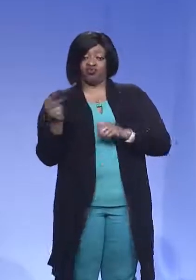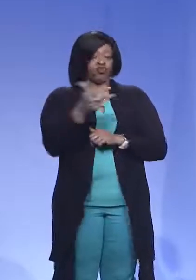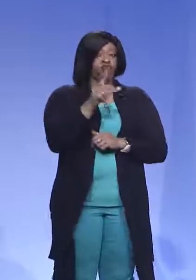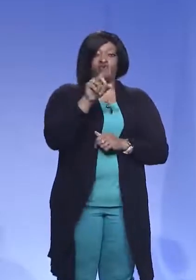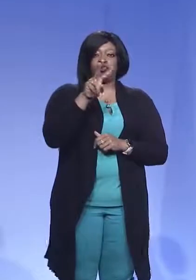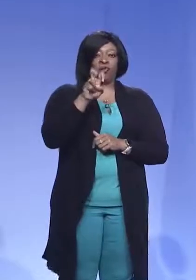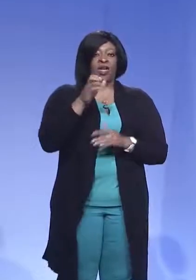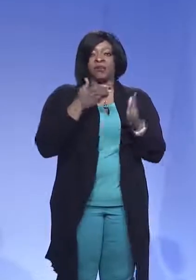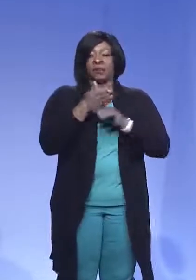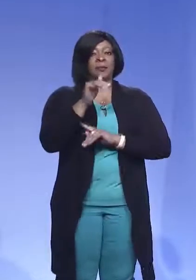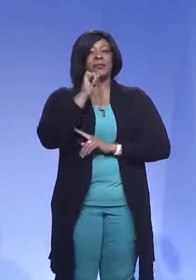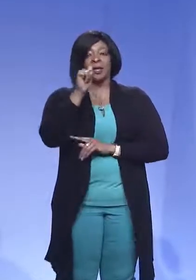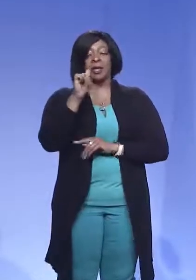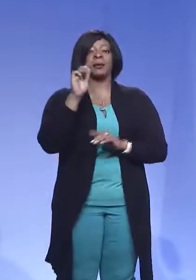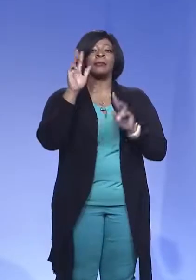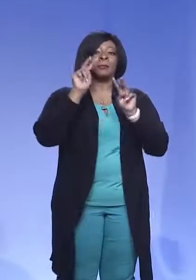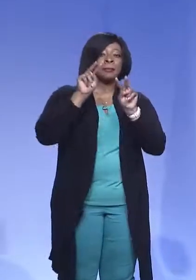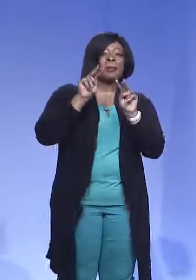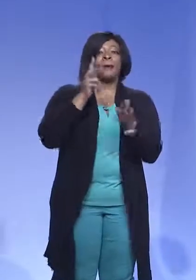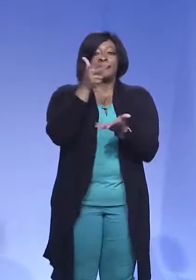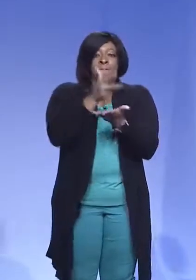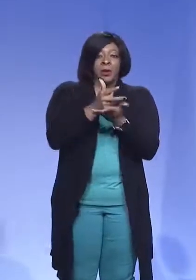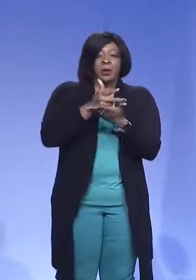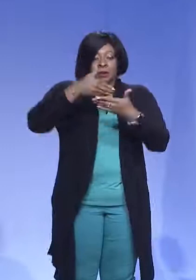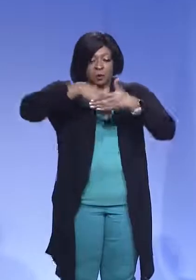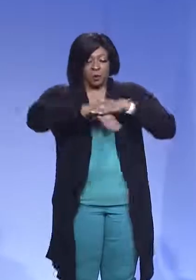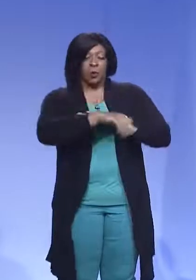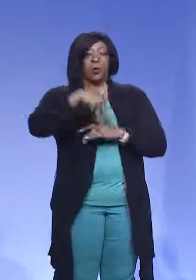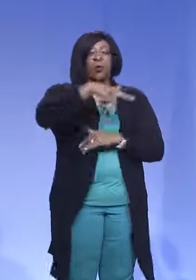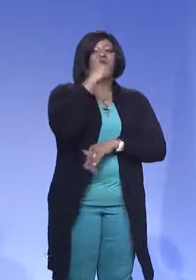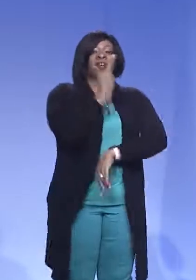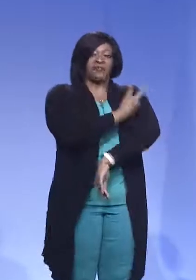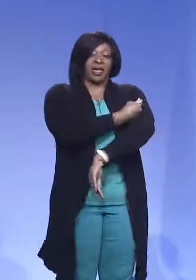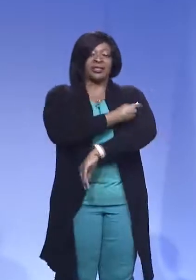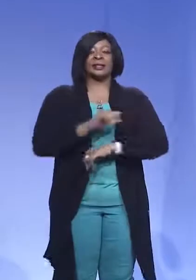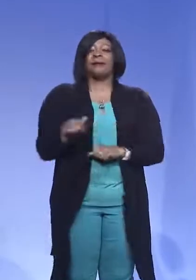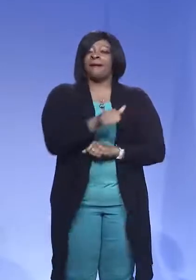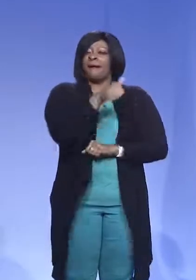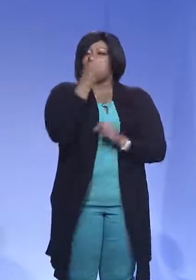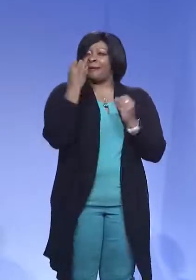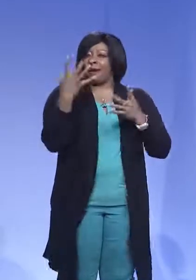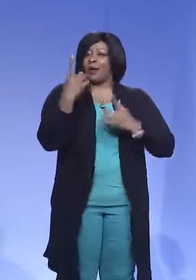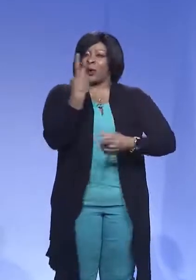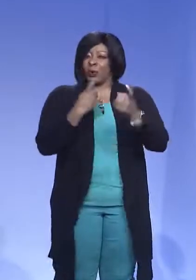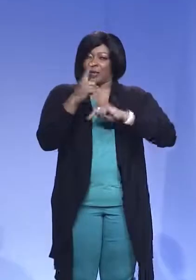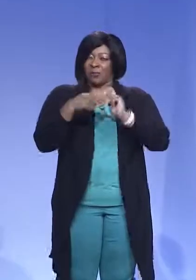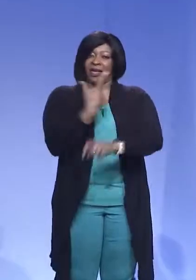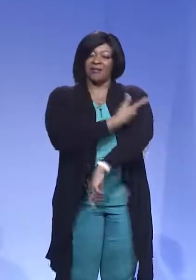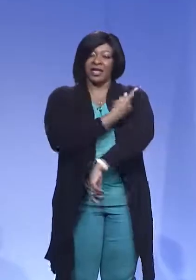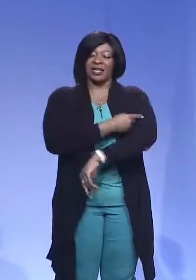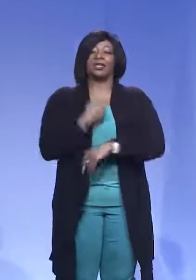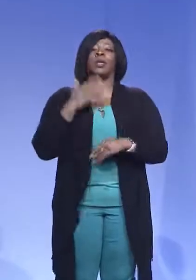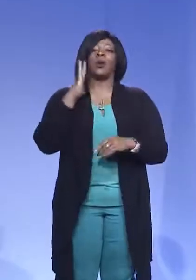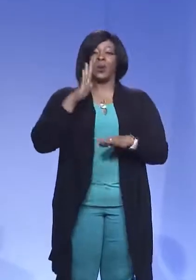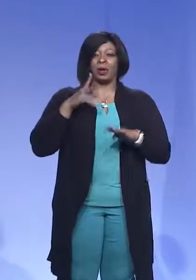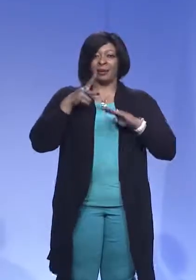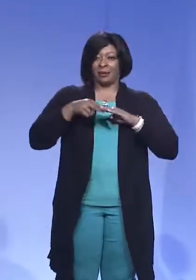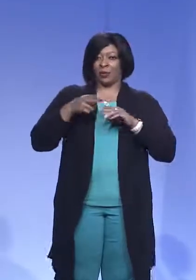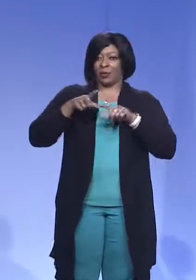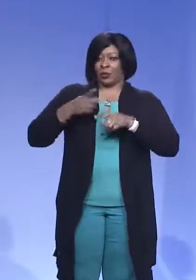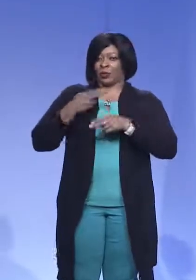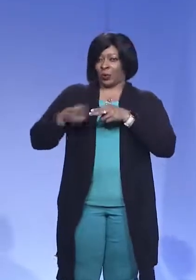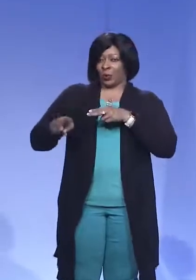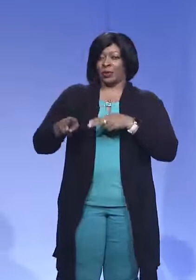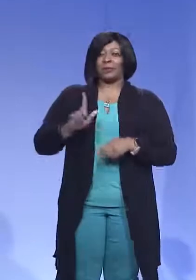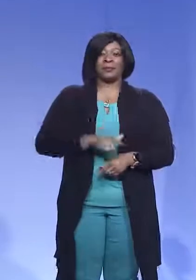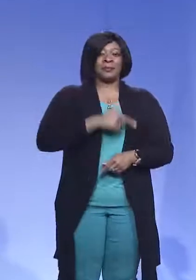anticipate that you'll need to park and come in for vaccine. I know there will be a lot of questions about vaccine, so I'll cut it short here